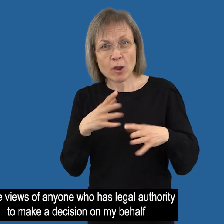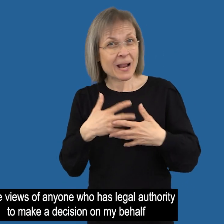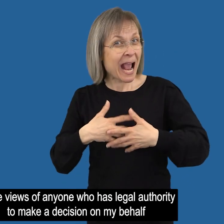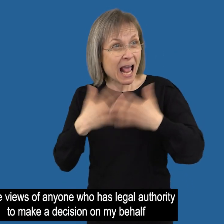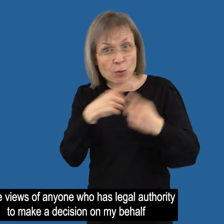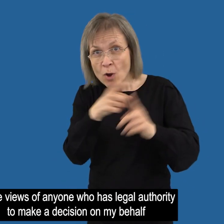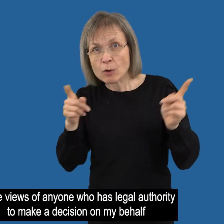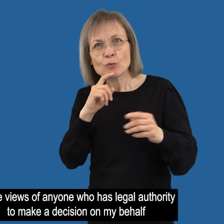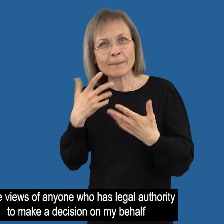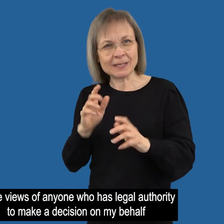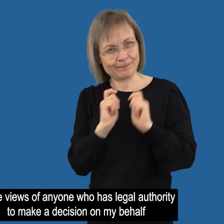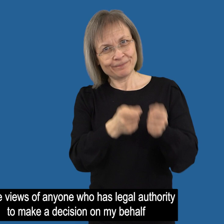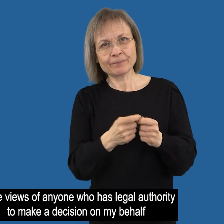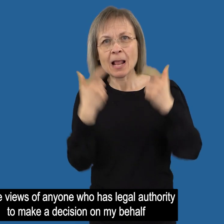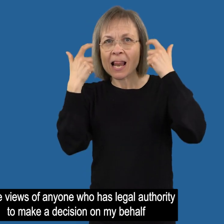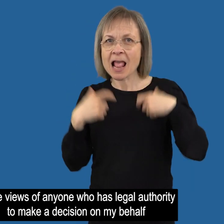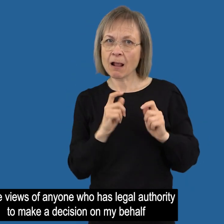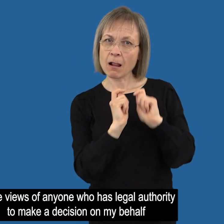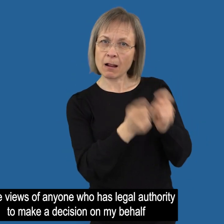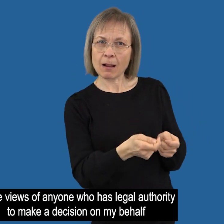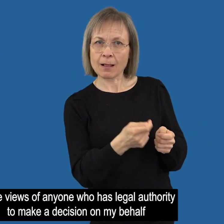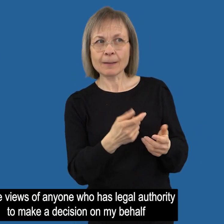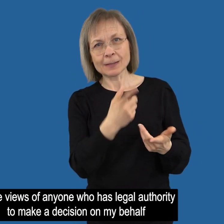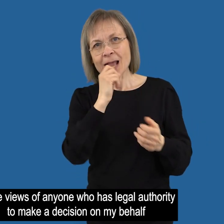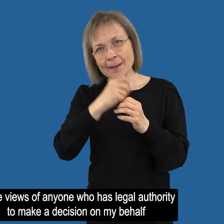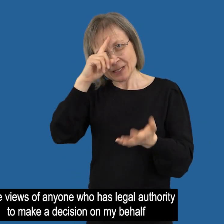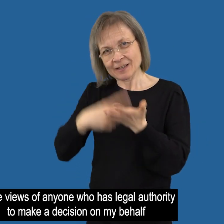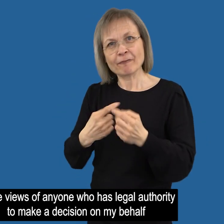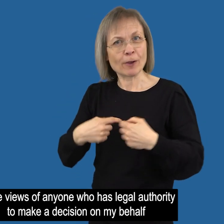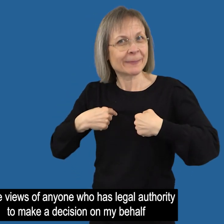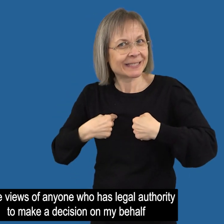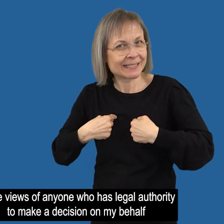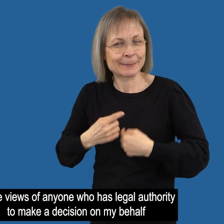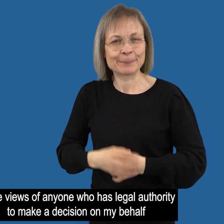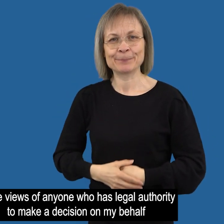The views of anyone who has legal authority to make a decision on my behalf.